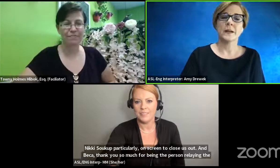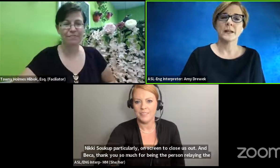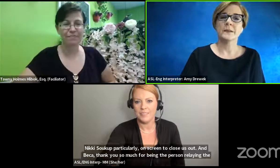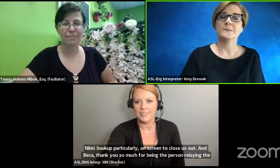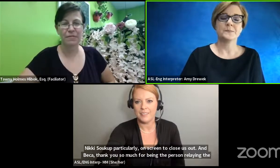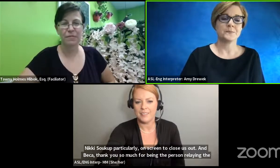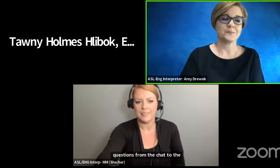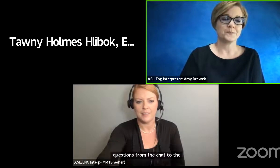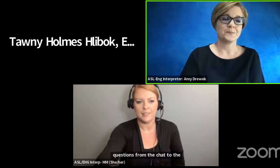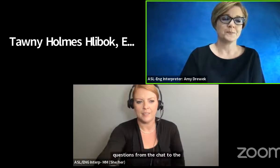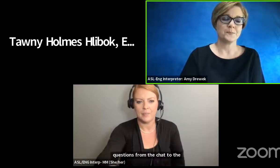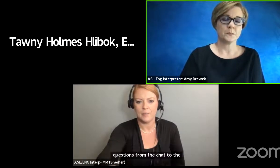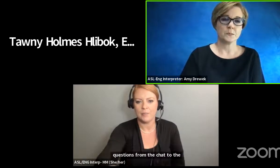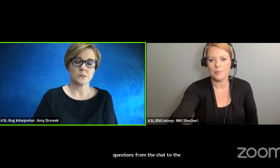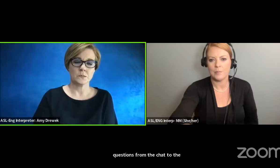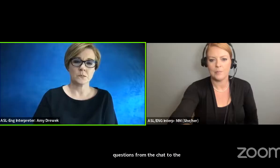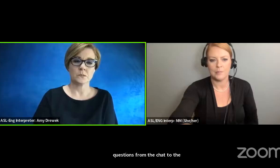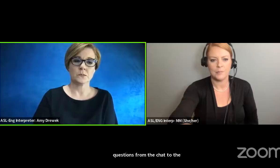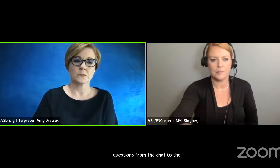Thank you, everybody.